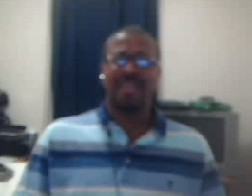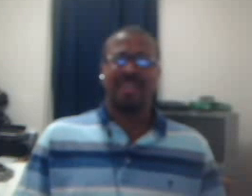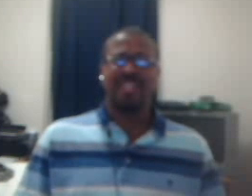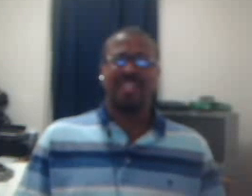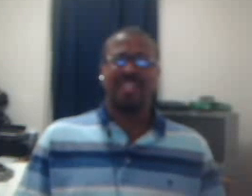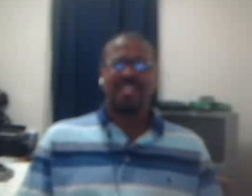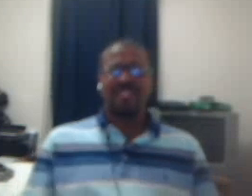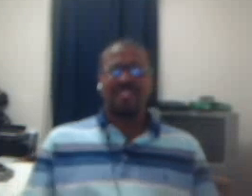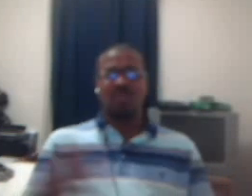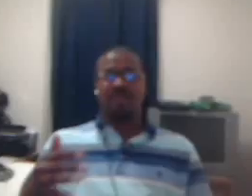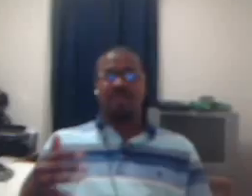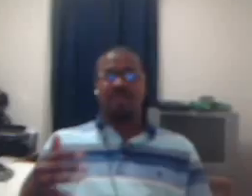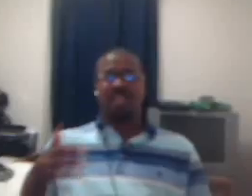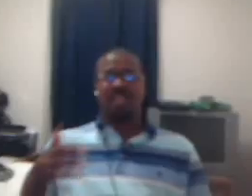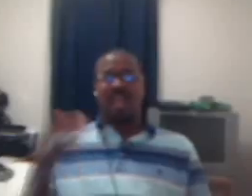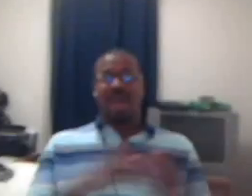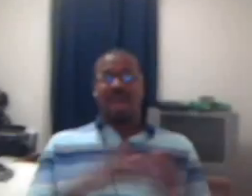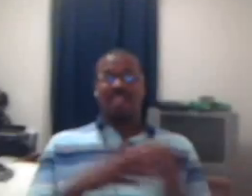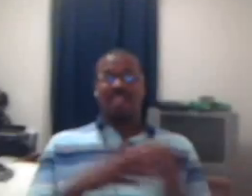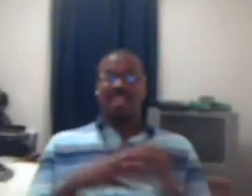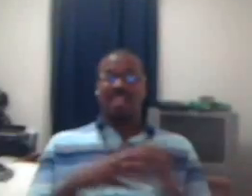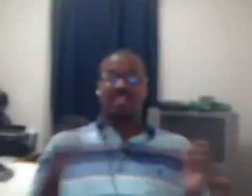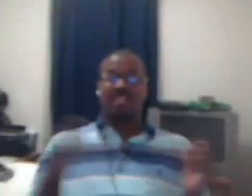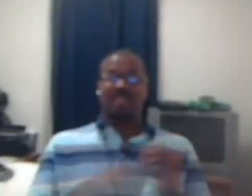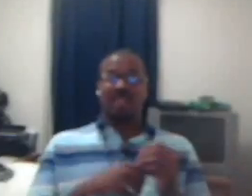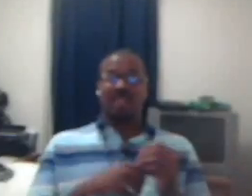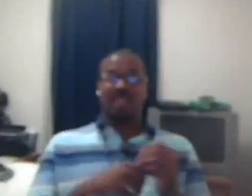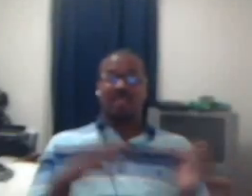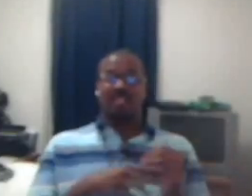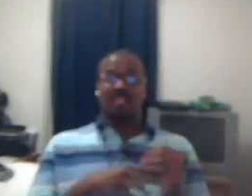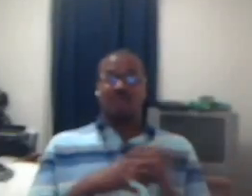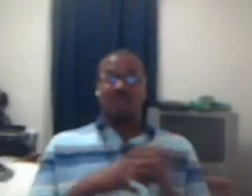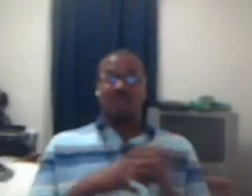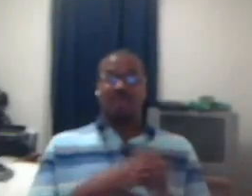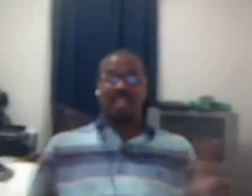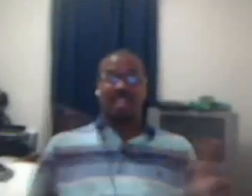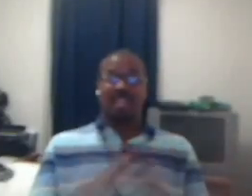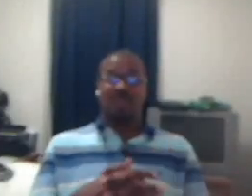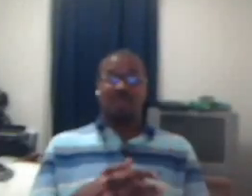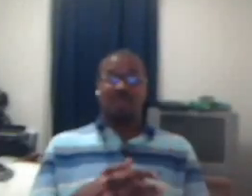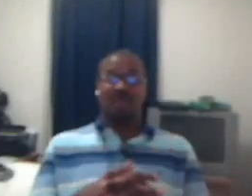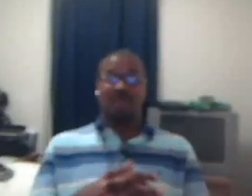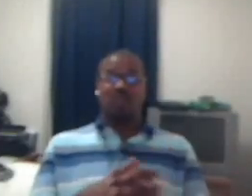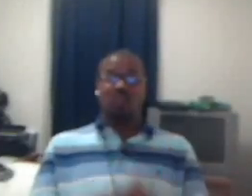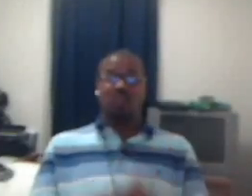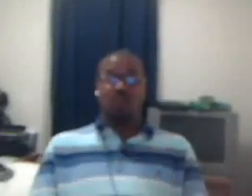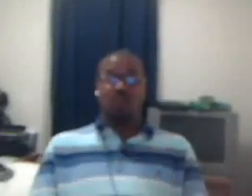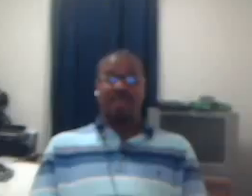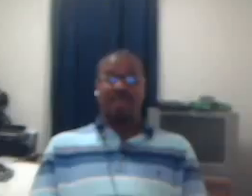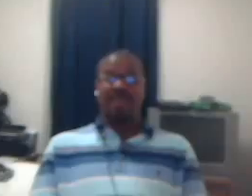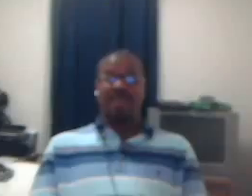mean, some women, I'm not saying just black women or just white women, any kind of woman would make a man